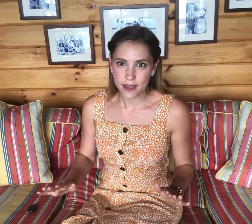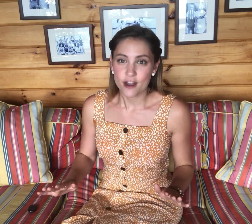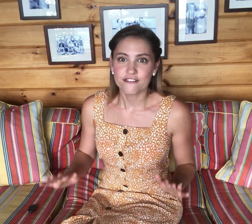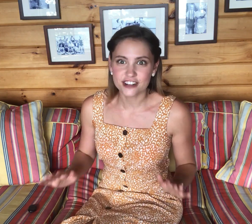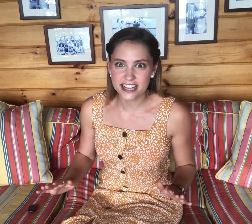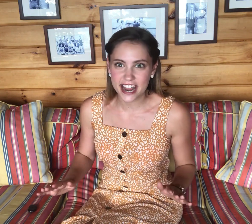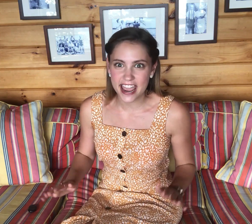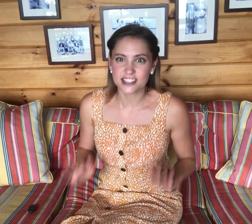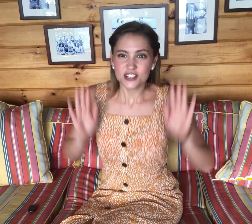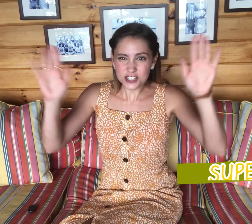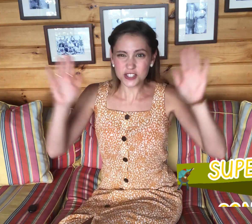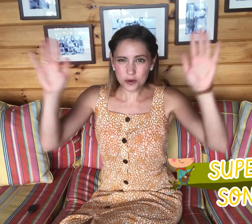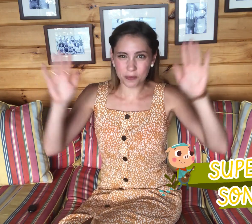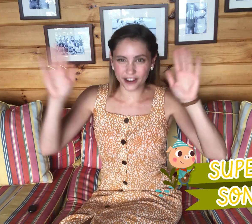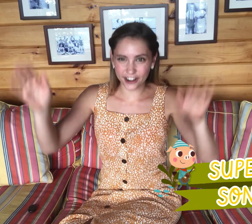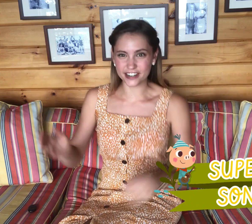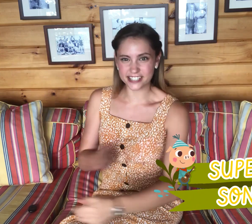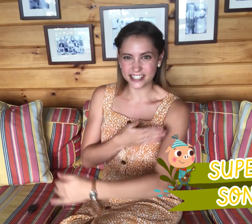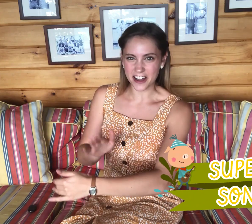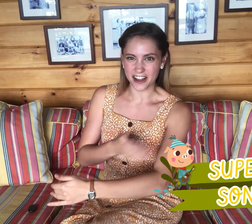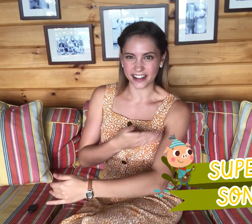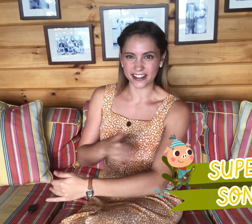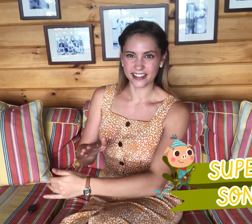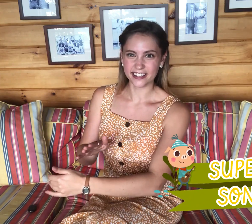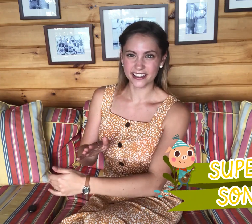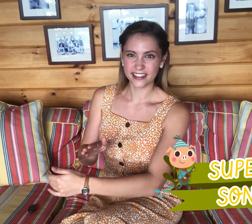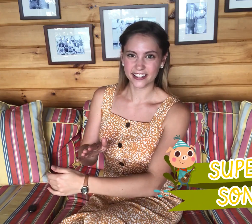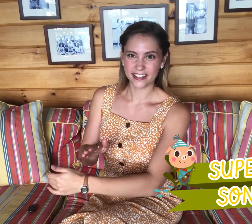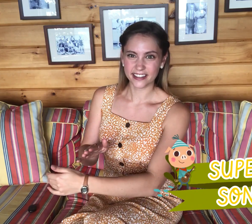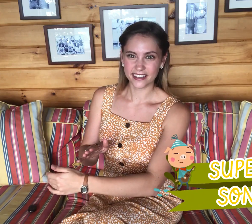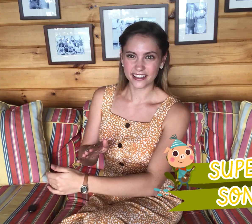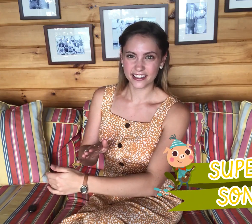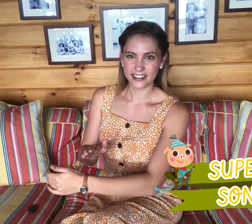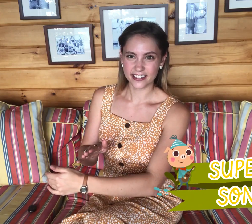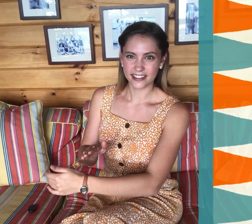how are you today? How are you? Are you happy?